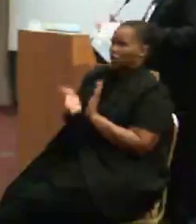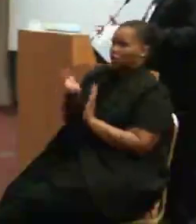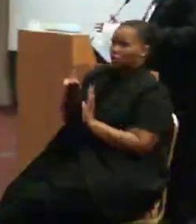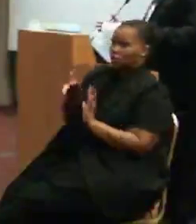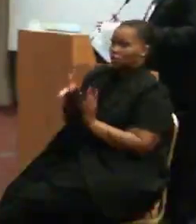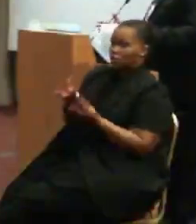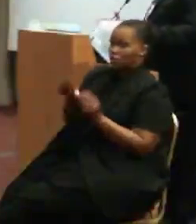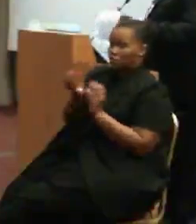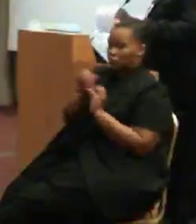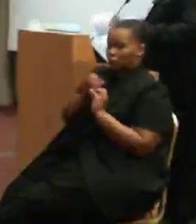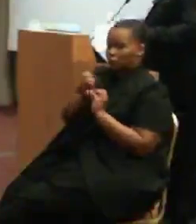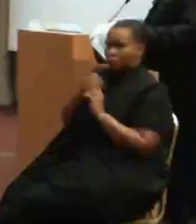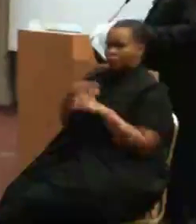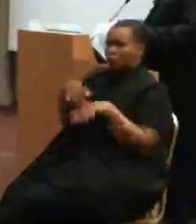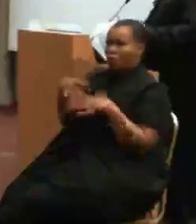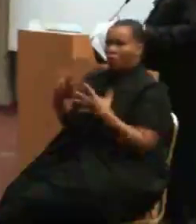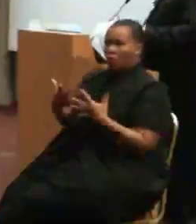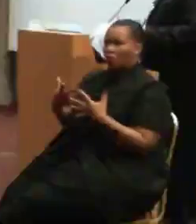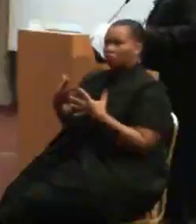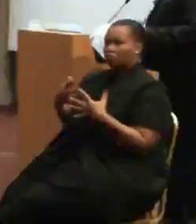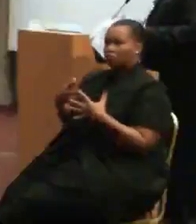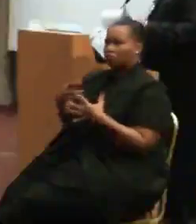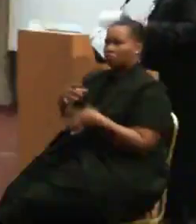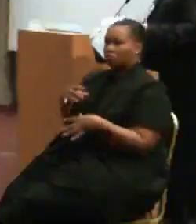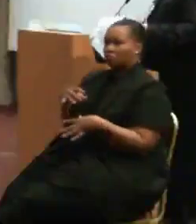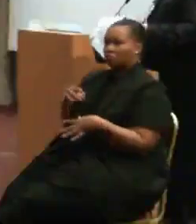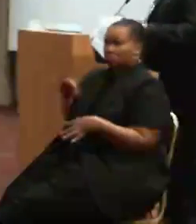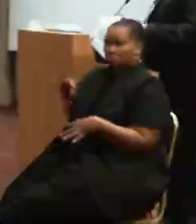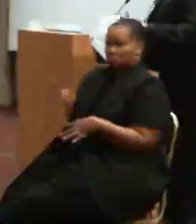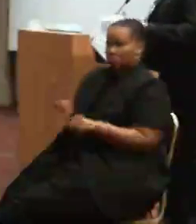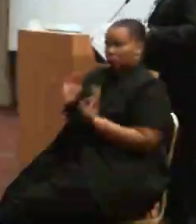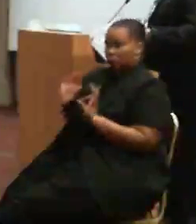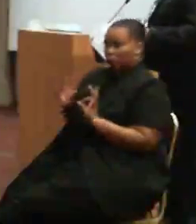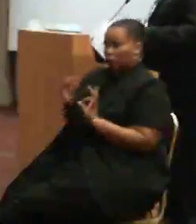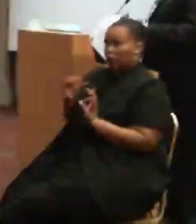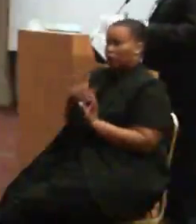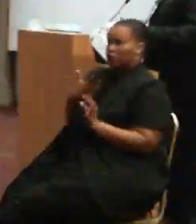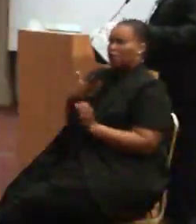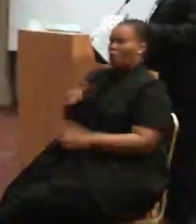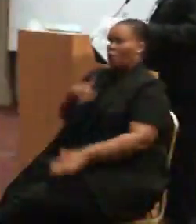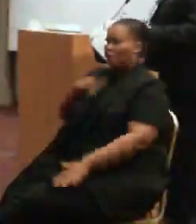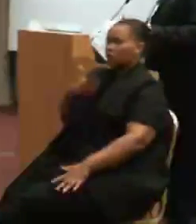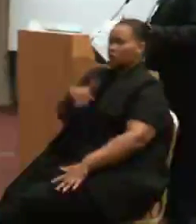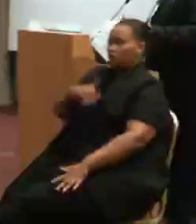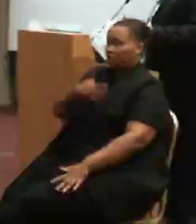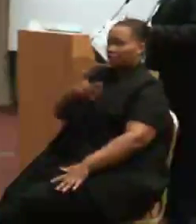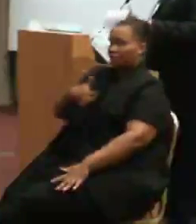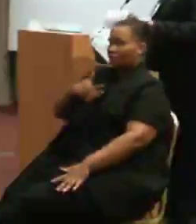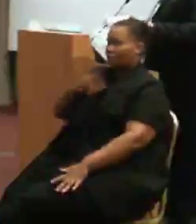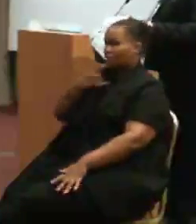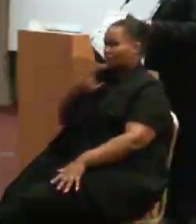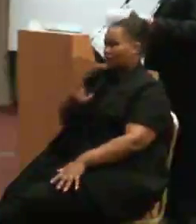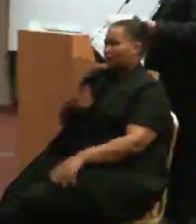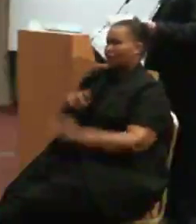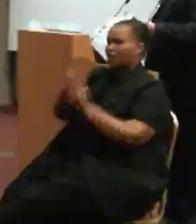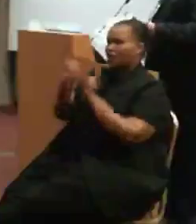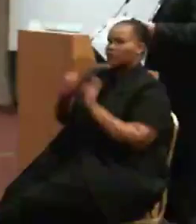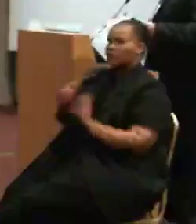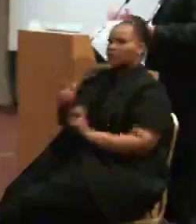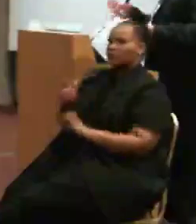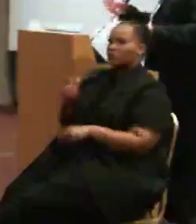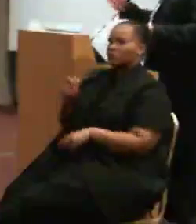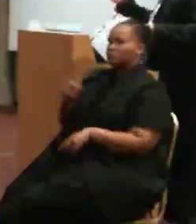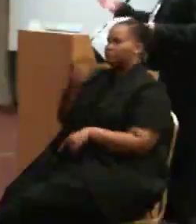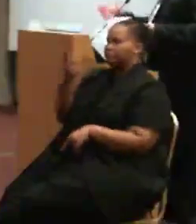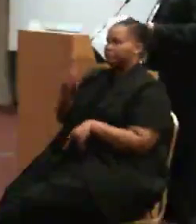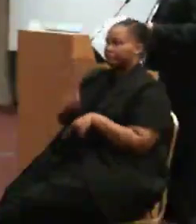What's a prudent increase, what's an affordable increase? They just every time demand and say Eskom is entitled to this.